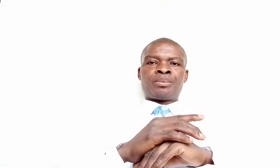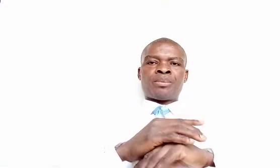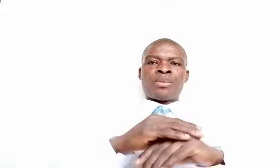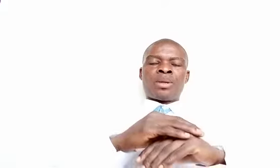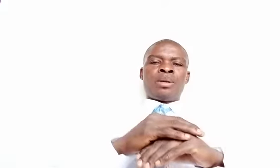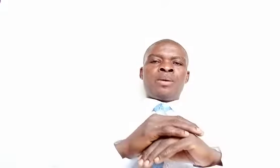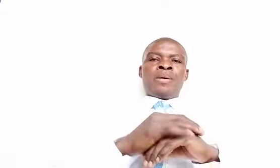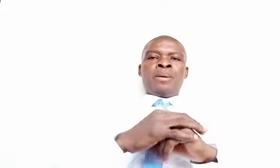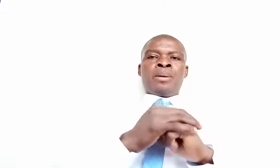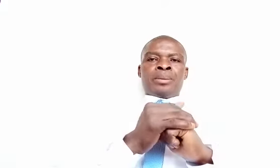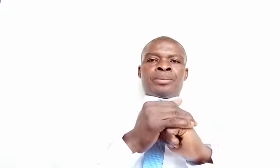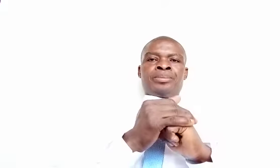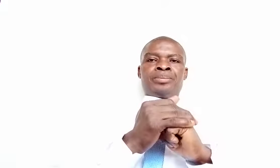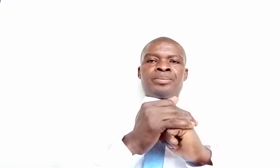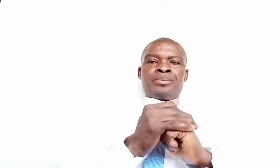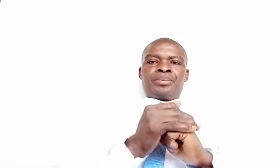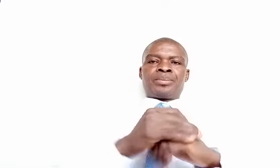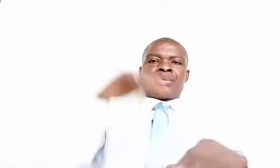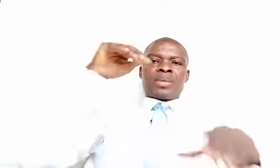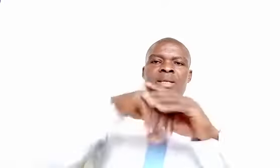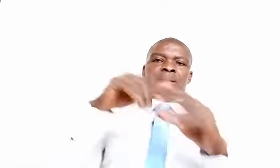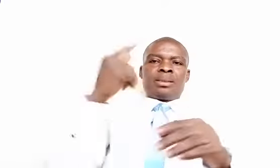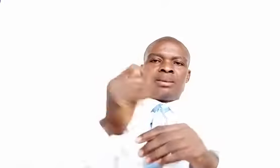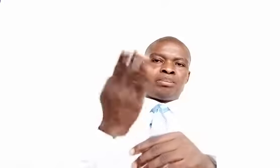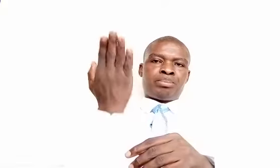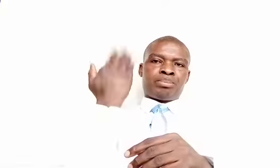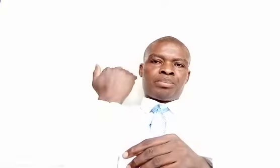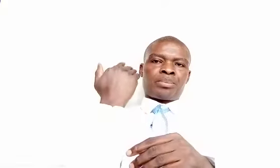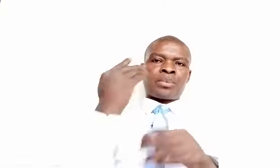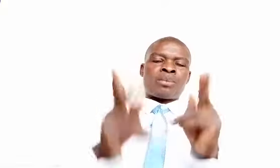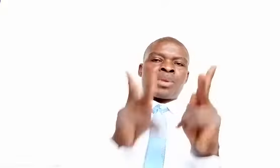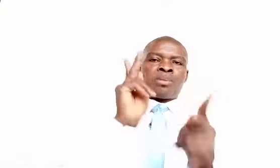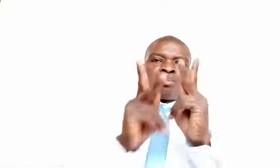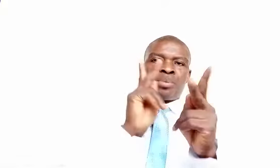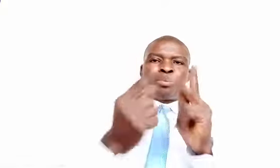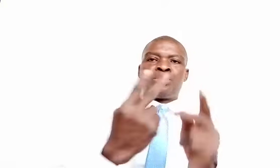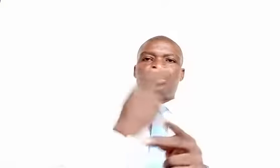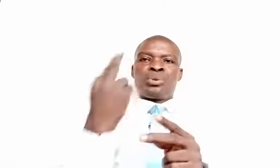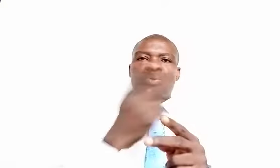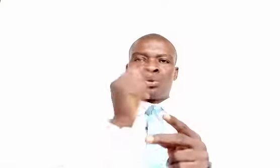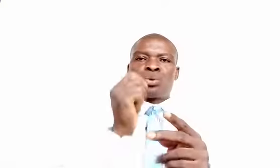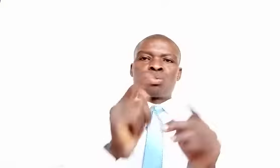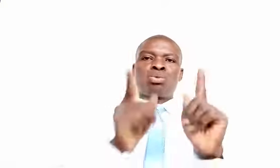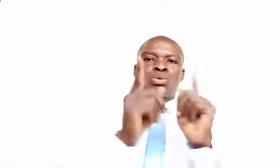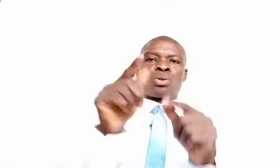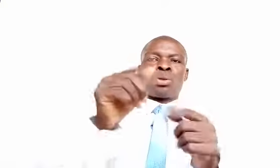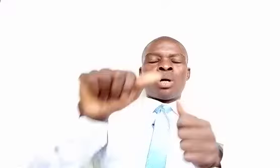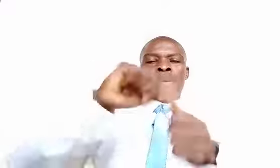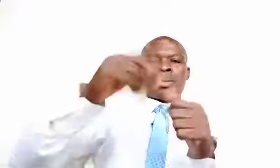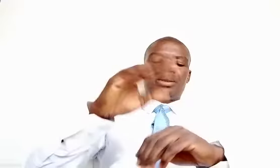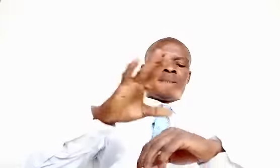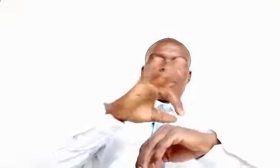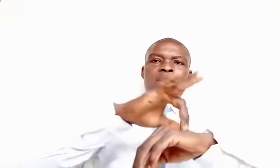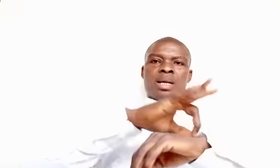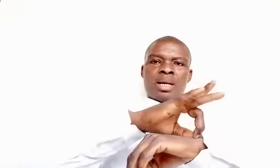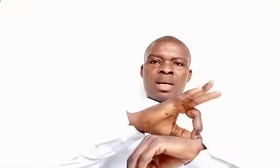Introduction. In the past, people used to talk about the Earth. It was said to